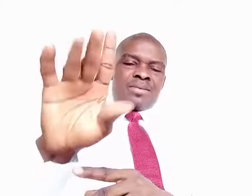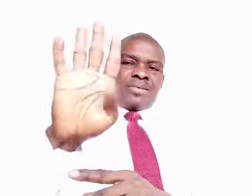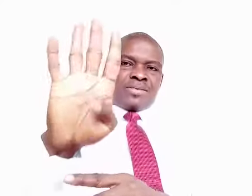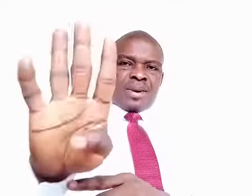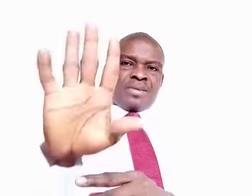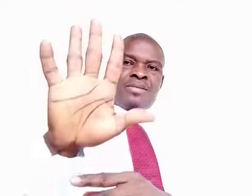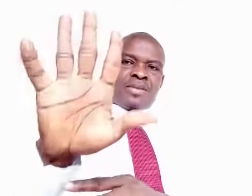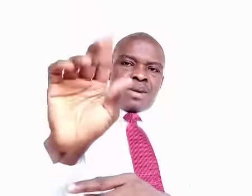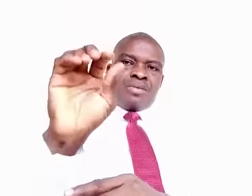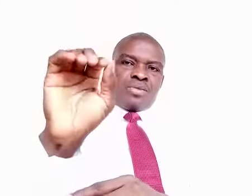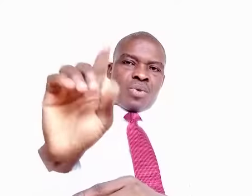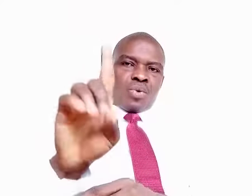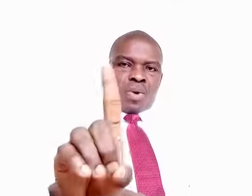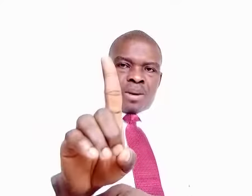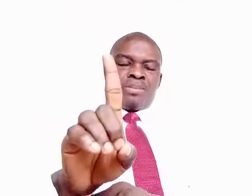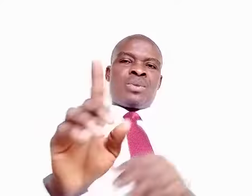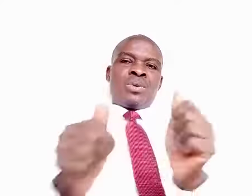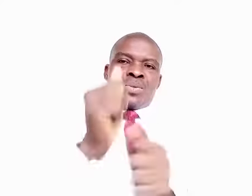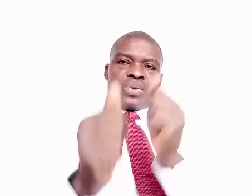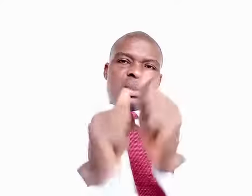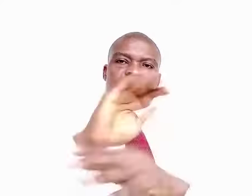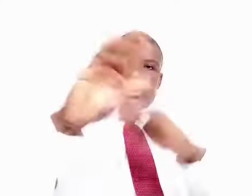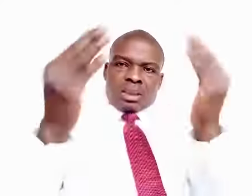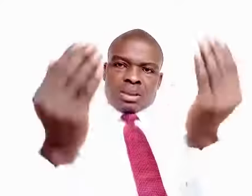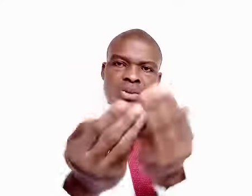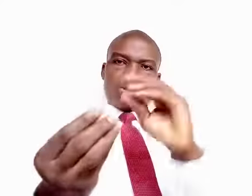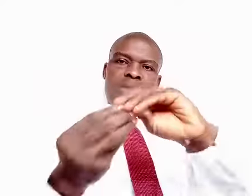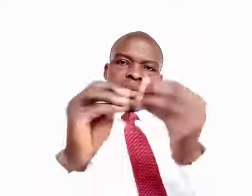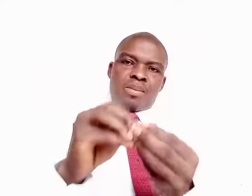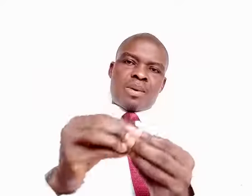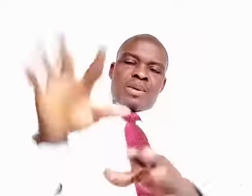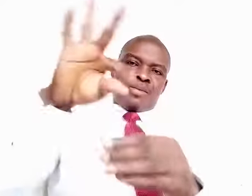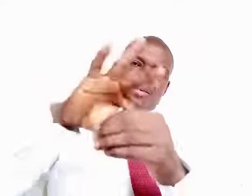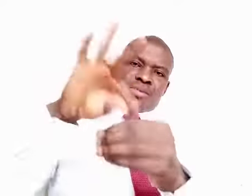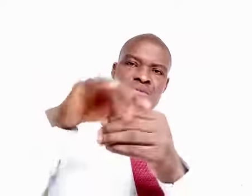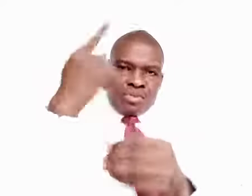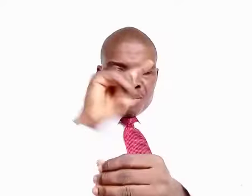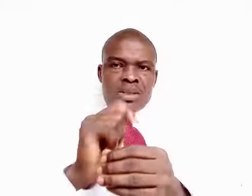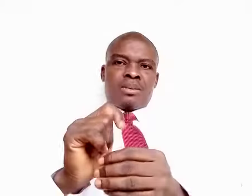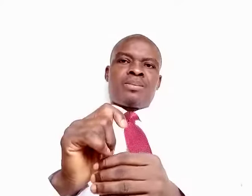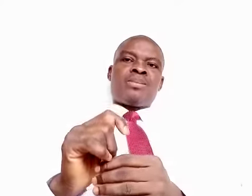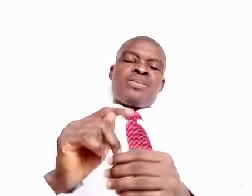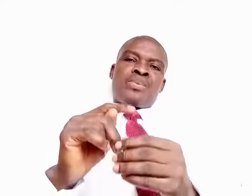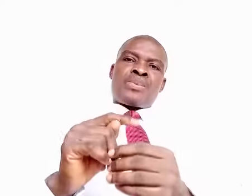23,875,501, which is the total votes polled by the three candidates. Thus,